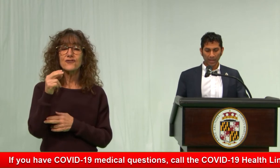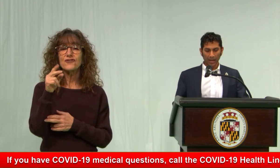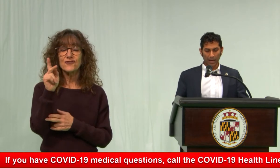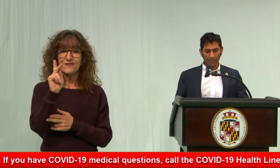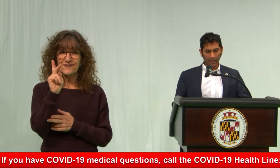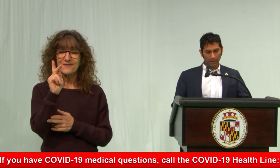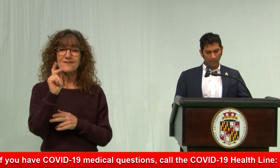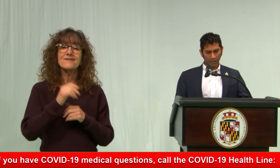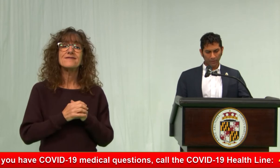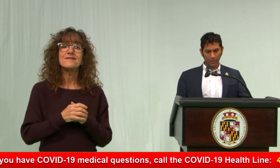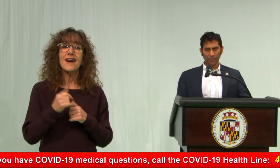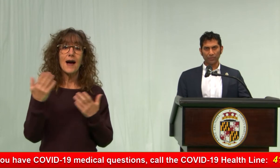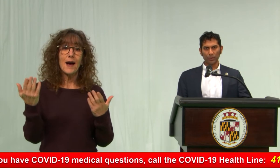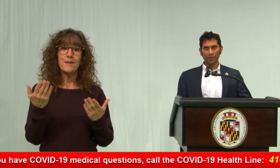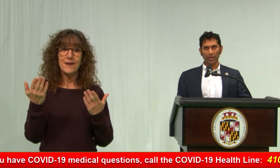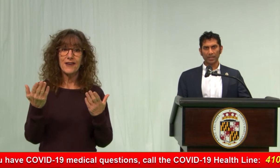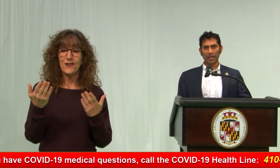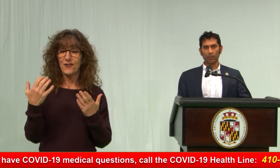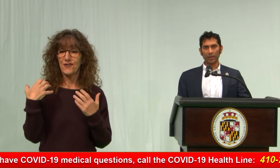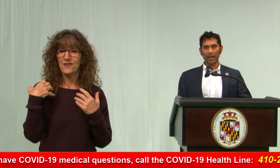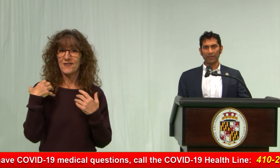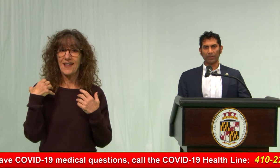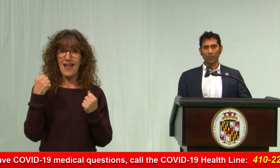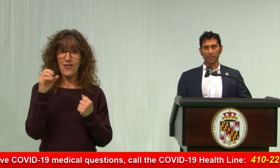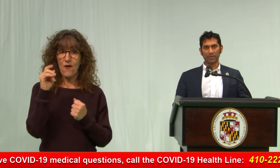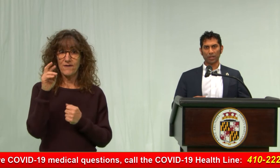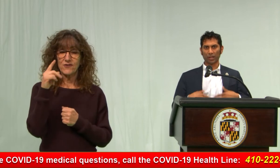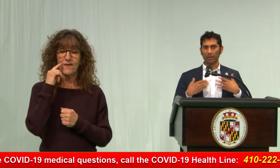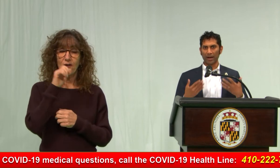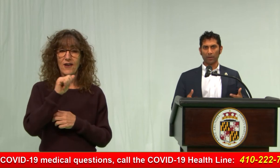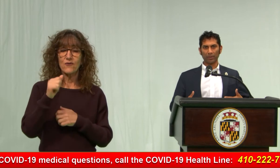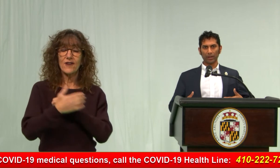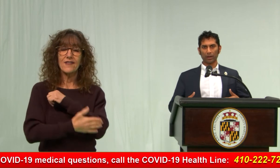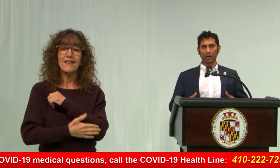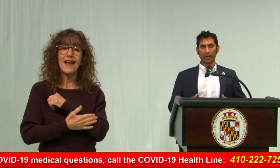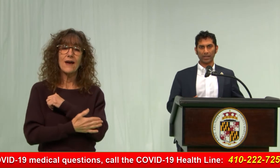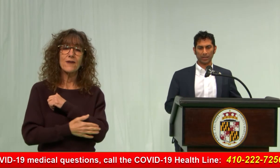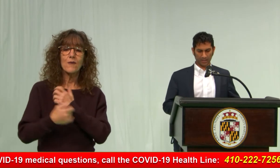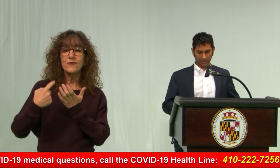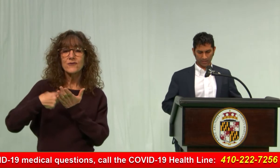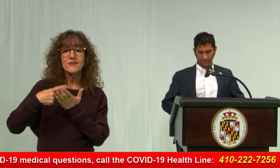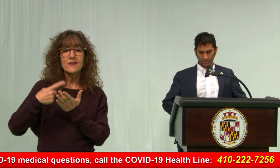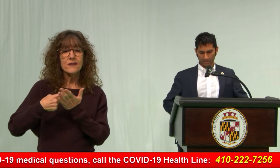County. And I want to go over just a few things that we have always been talking about. We are,